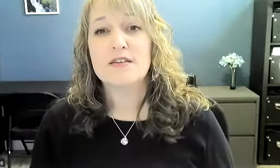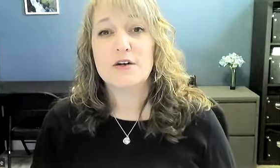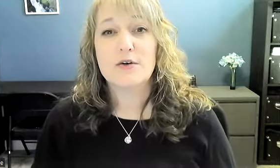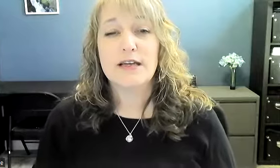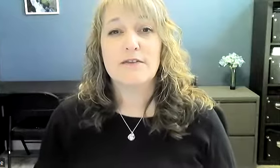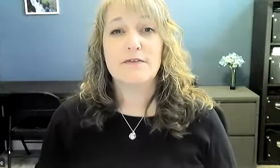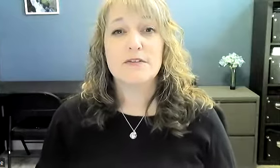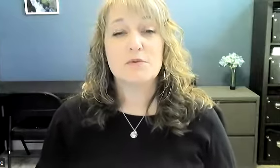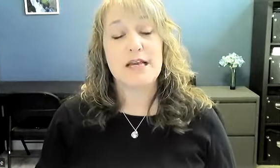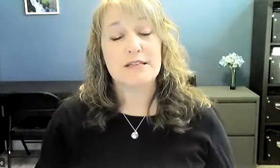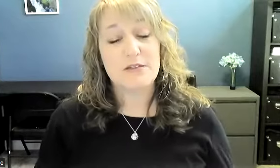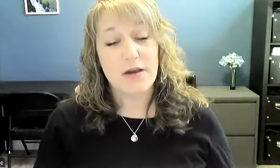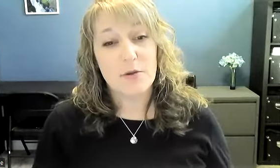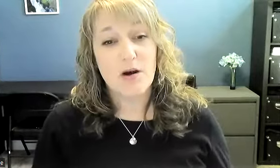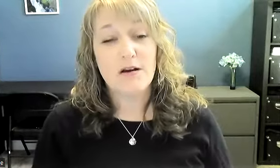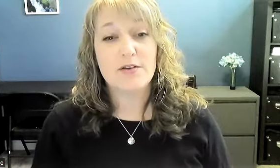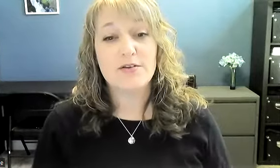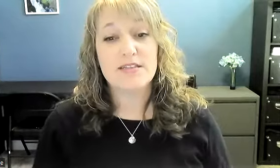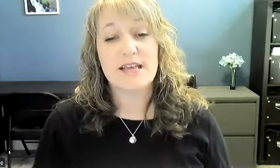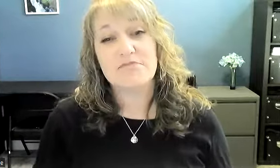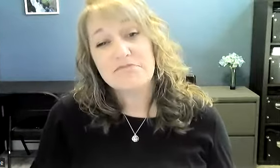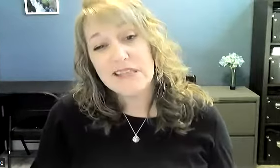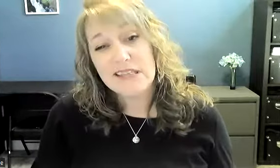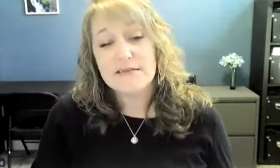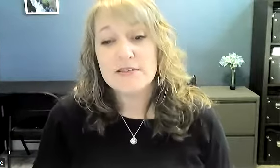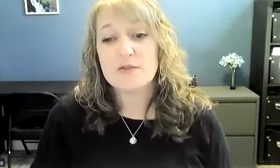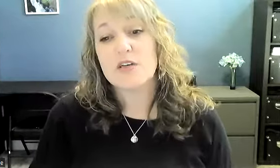So if someone asks you how you are and you just say, so-so,